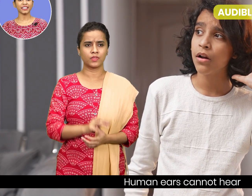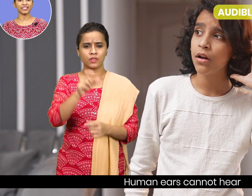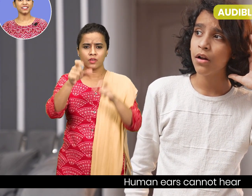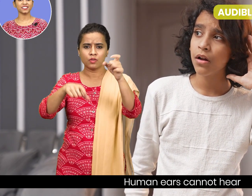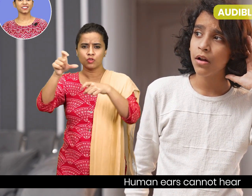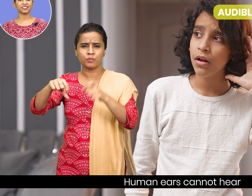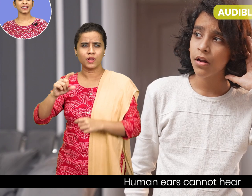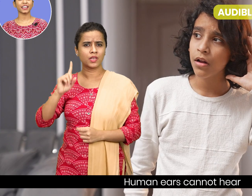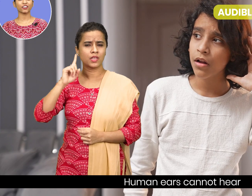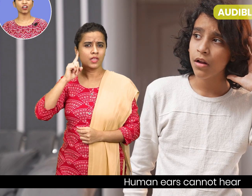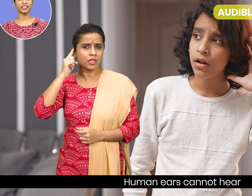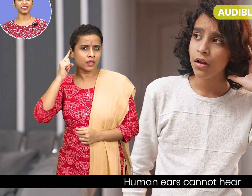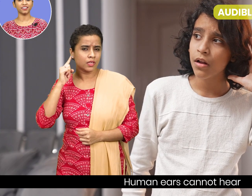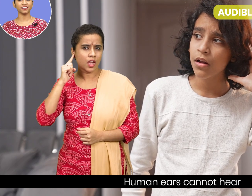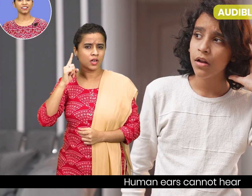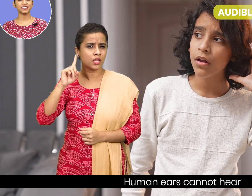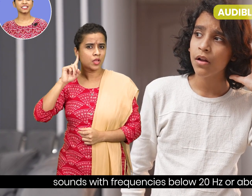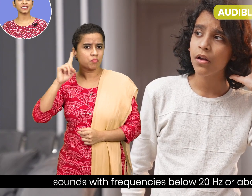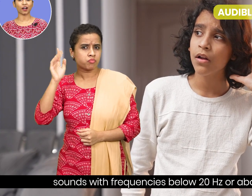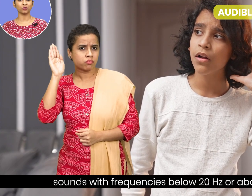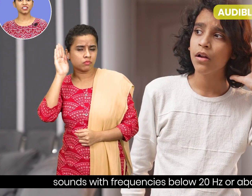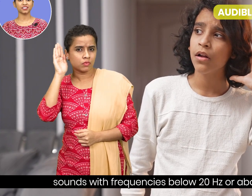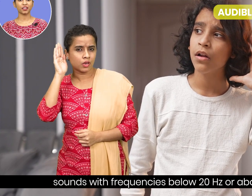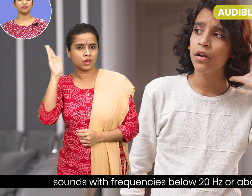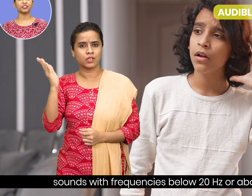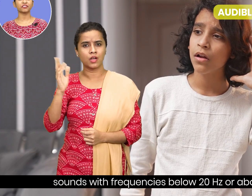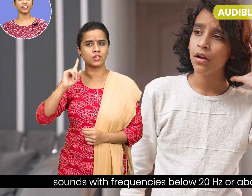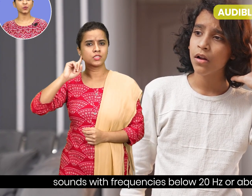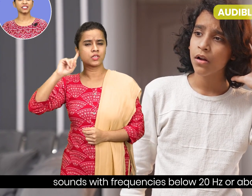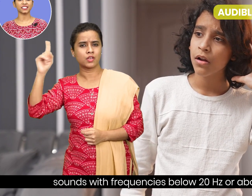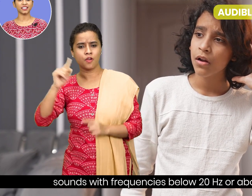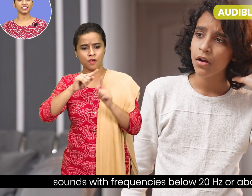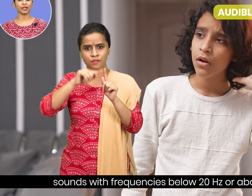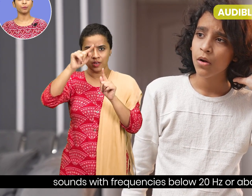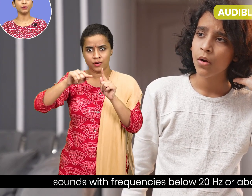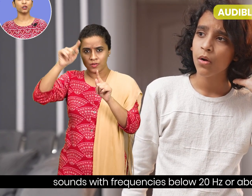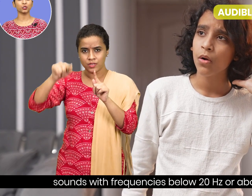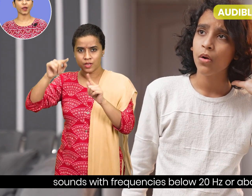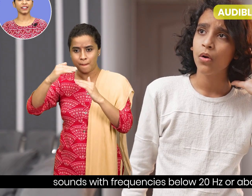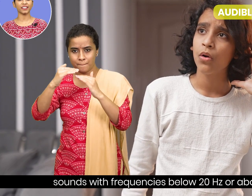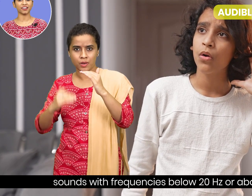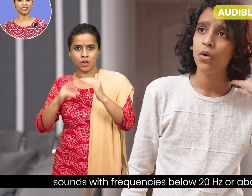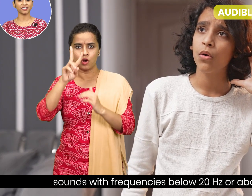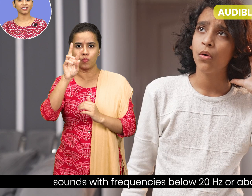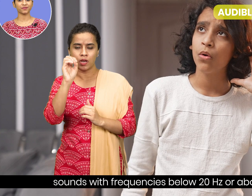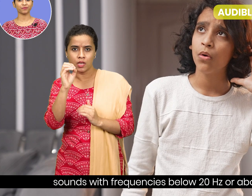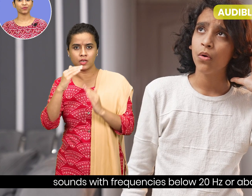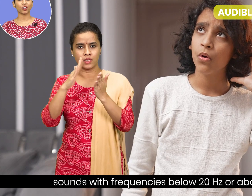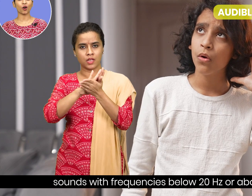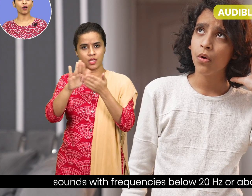Human ears cannot hear sounds with frequencies below 20